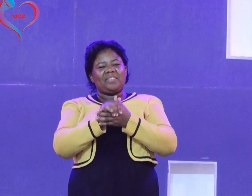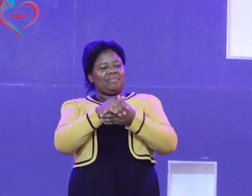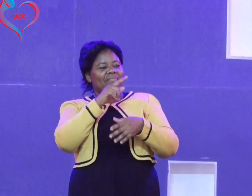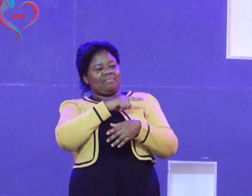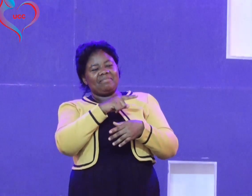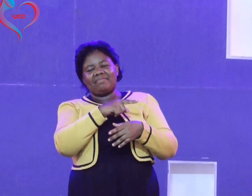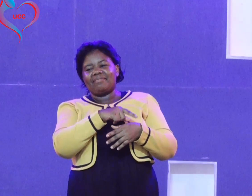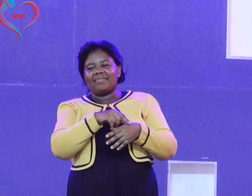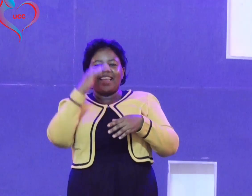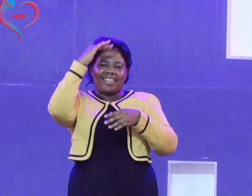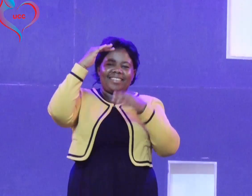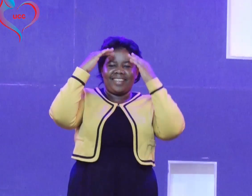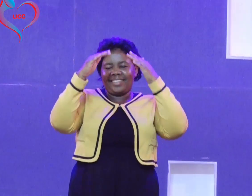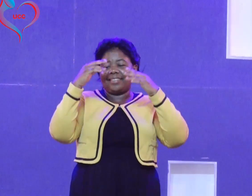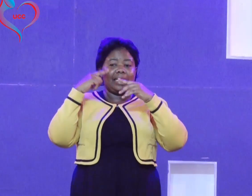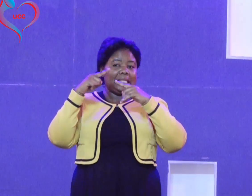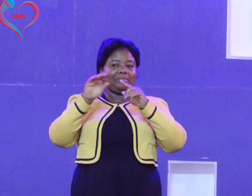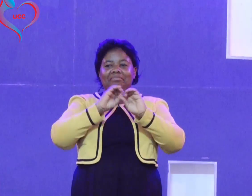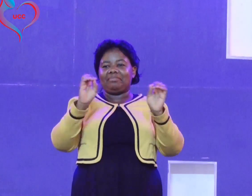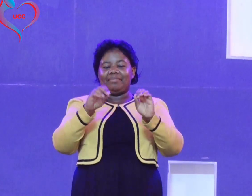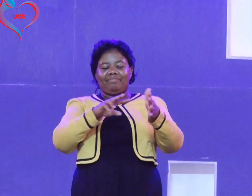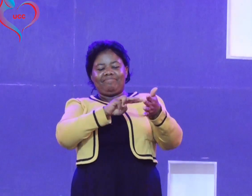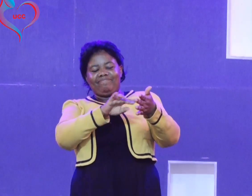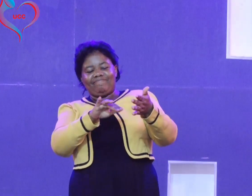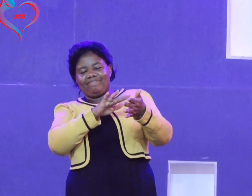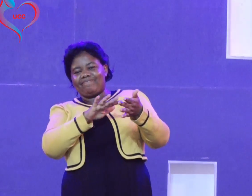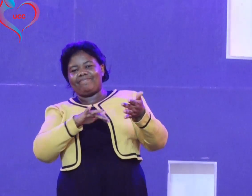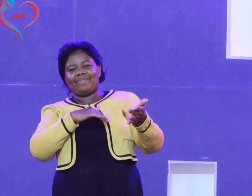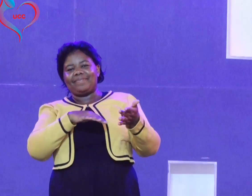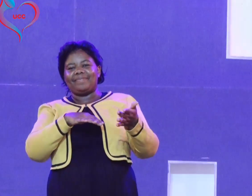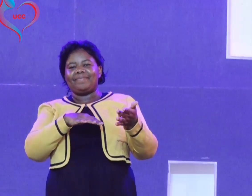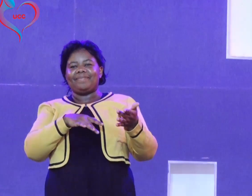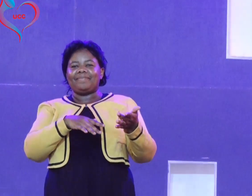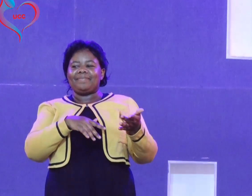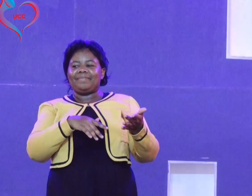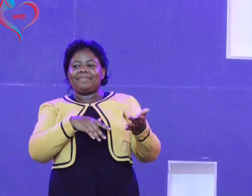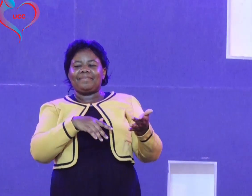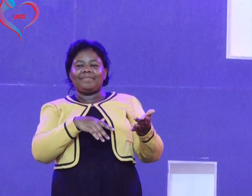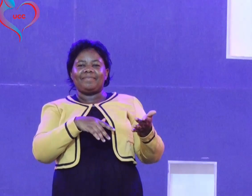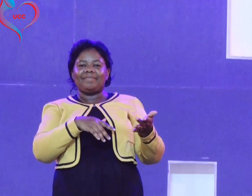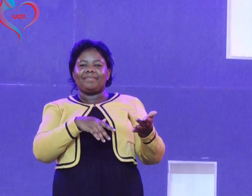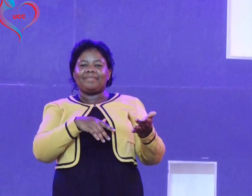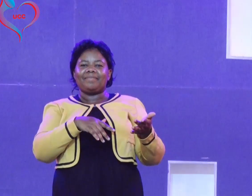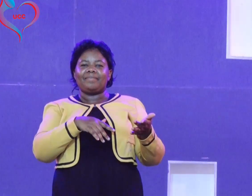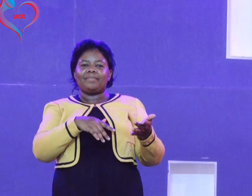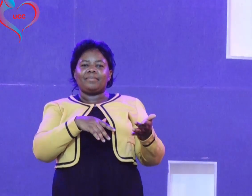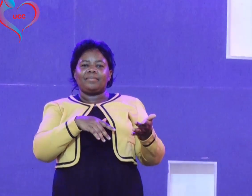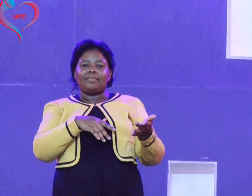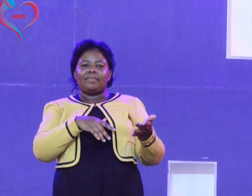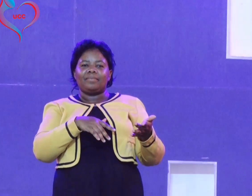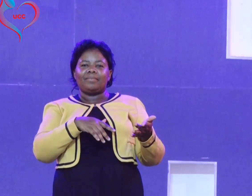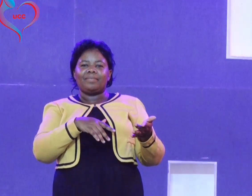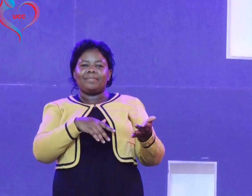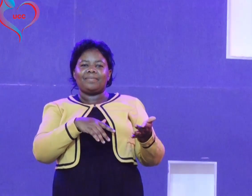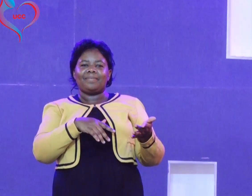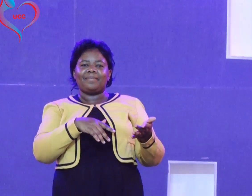nkudamu, hello, nkudamu nga ndi kusimu. As you are greeting me, I can respond hello, but I'm busy on my phone.